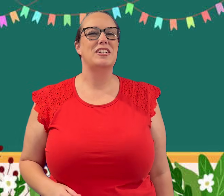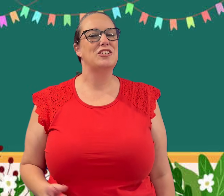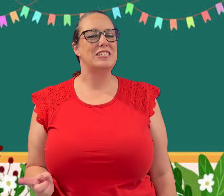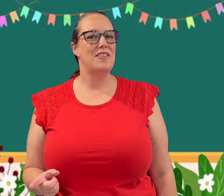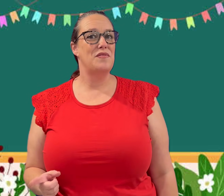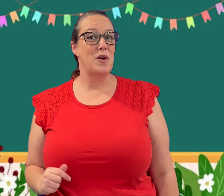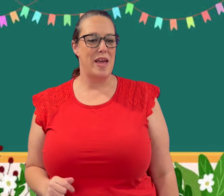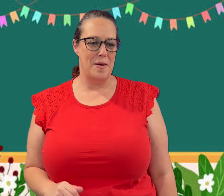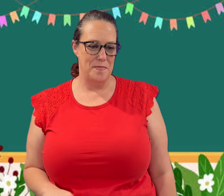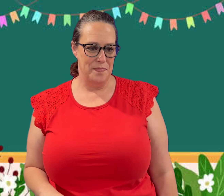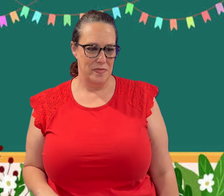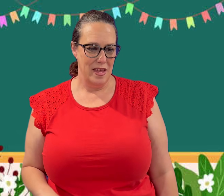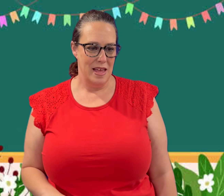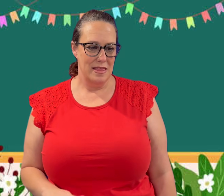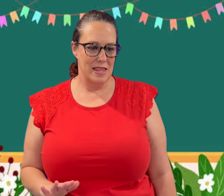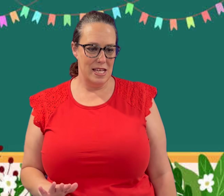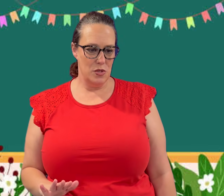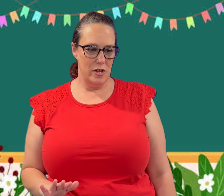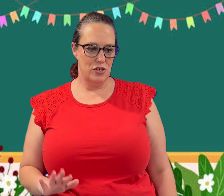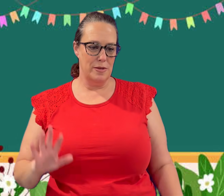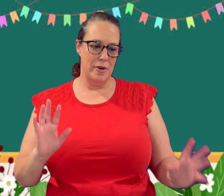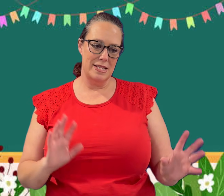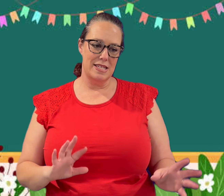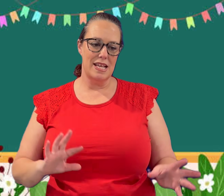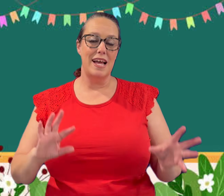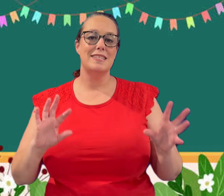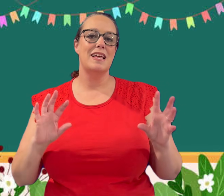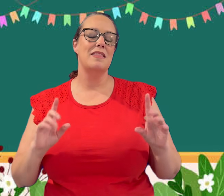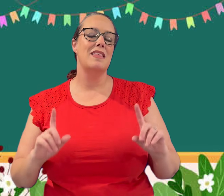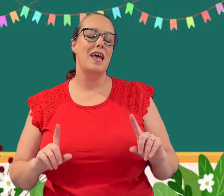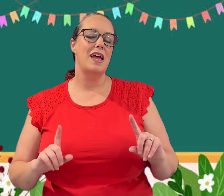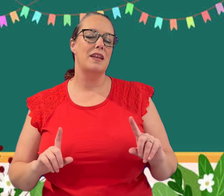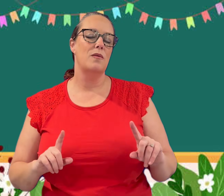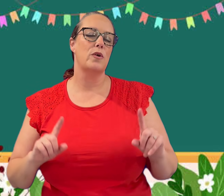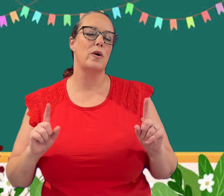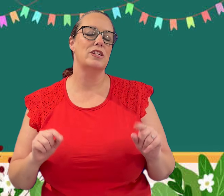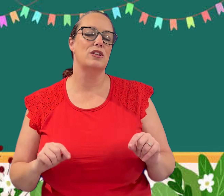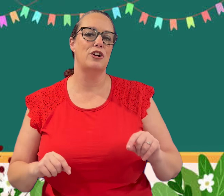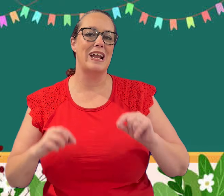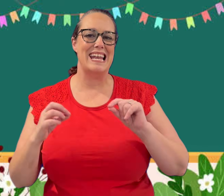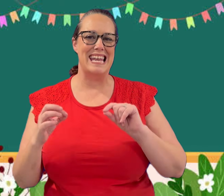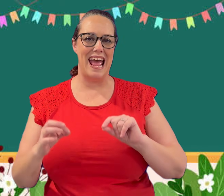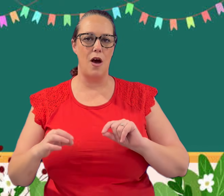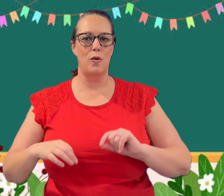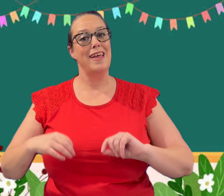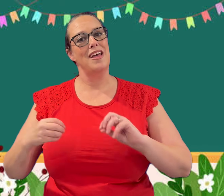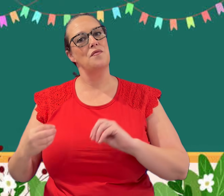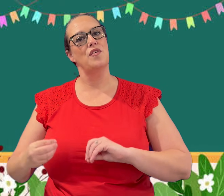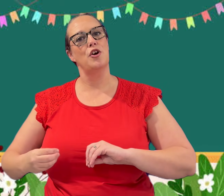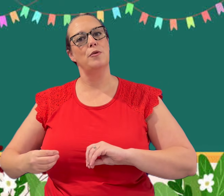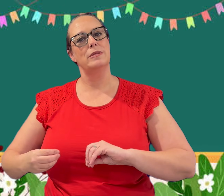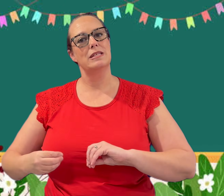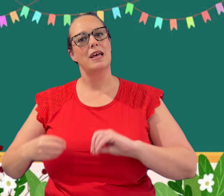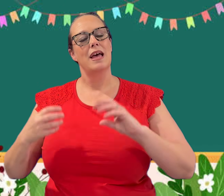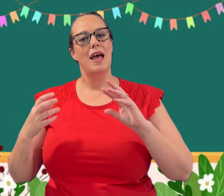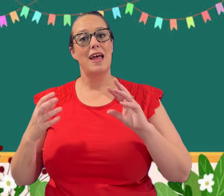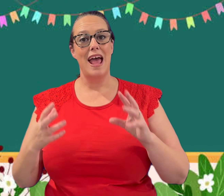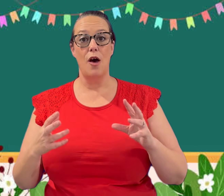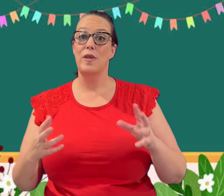Modular 7 vocab. These ones are some basic signs, and then we're going to learn noun and verbs and how they